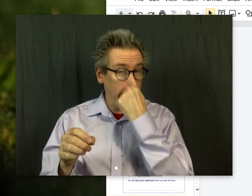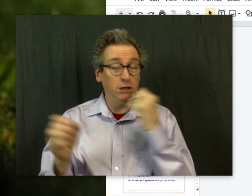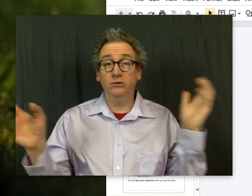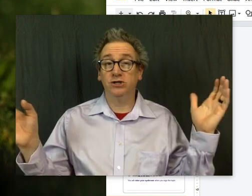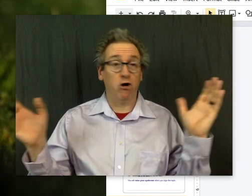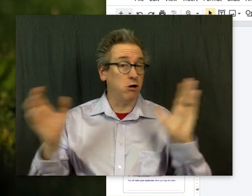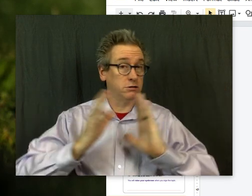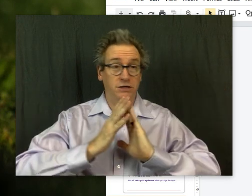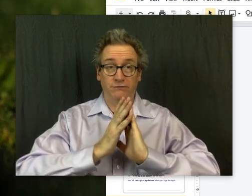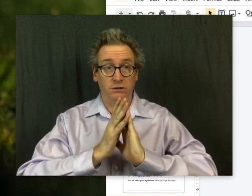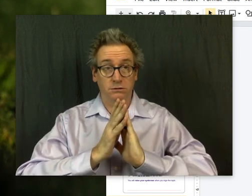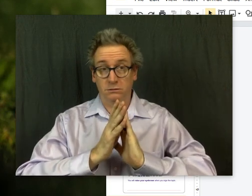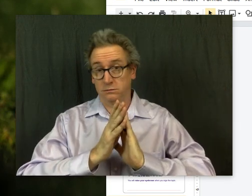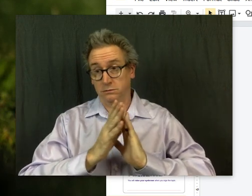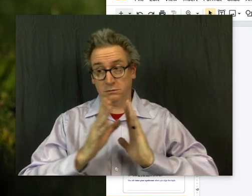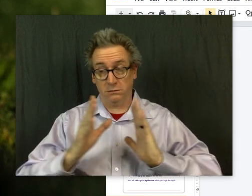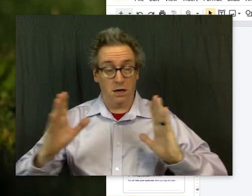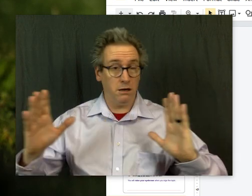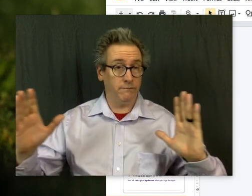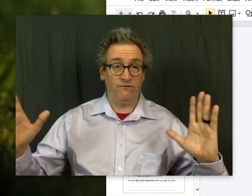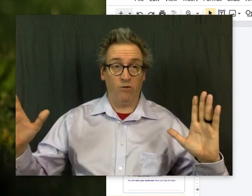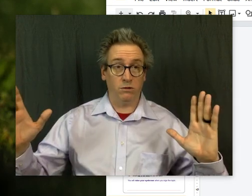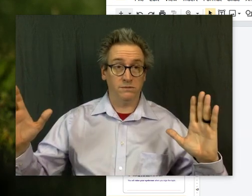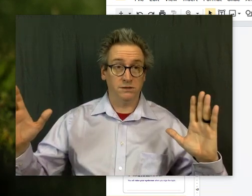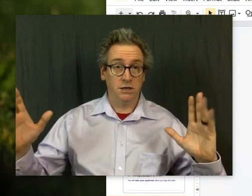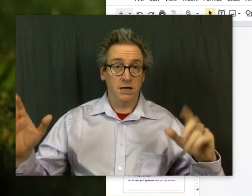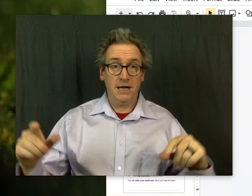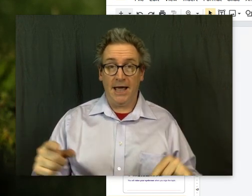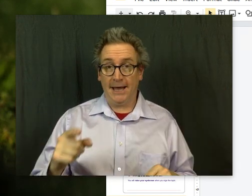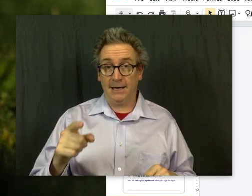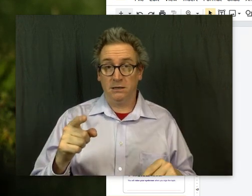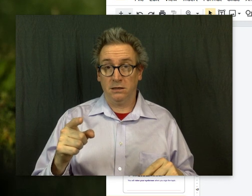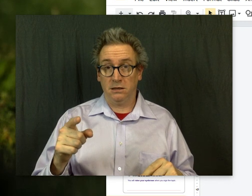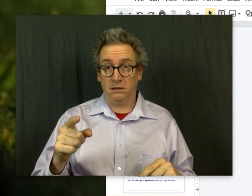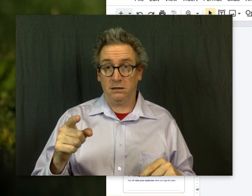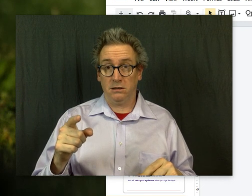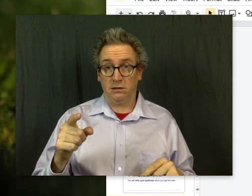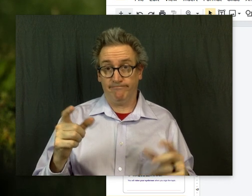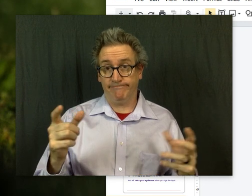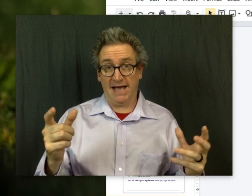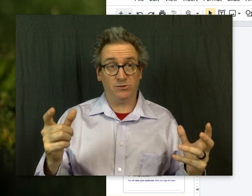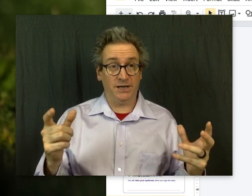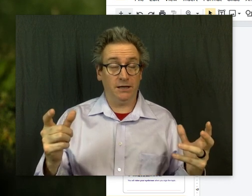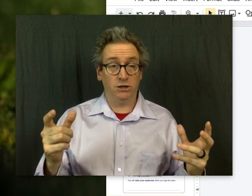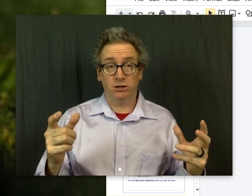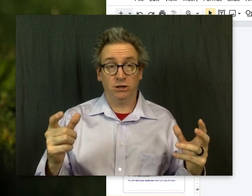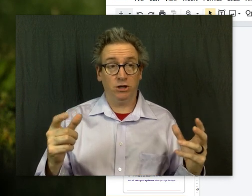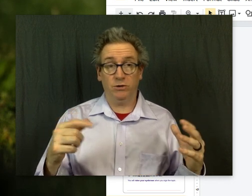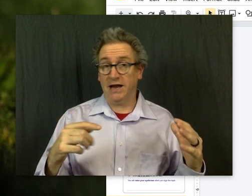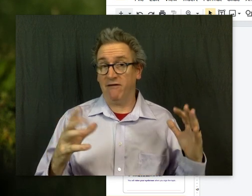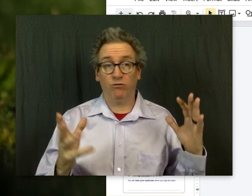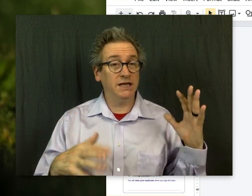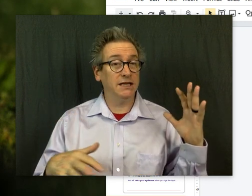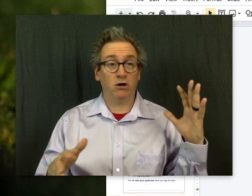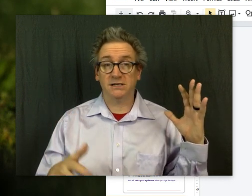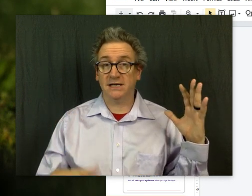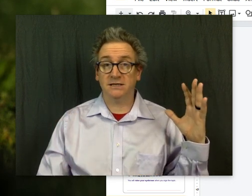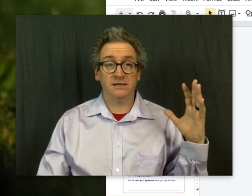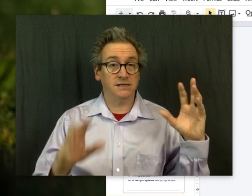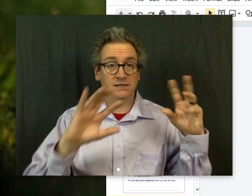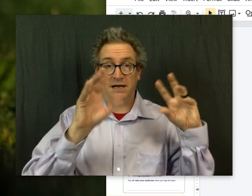it includes all different forms. And as with English, you could have really